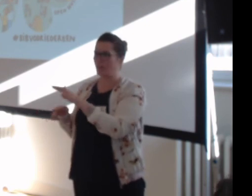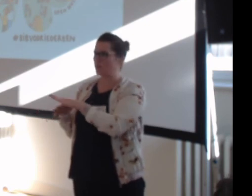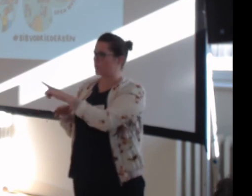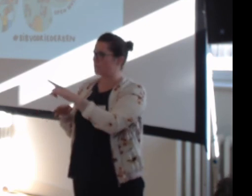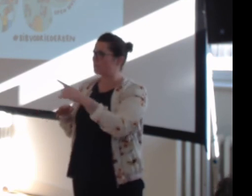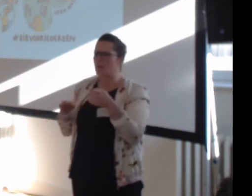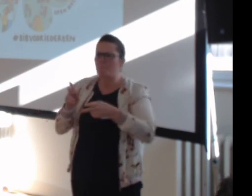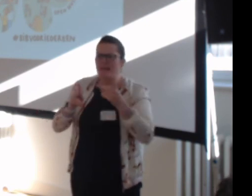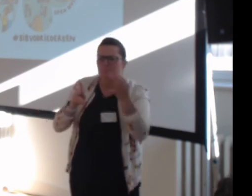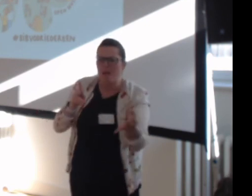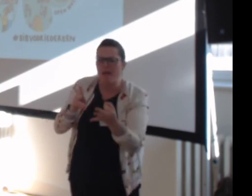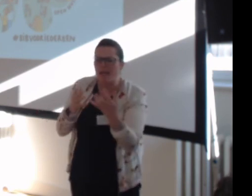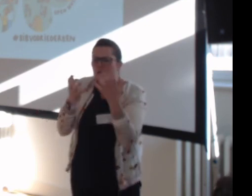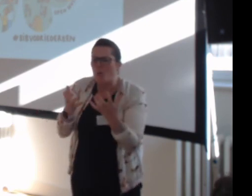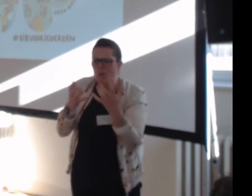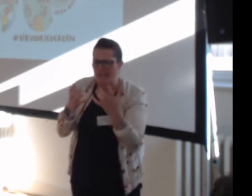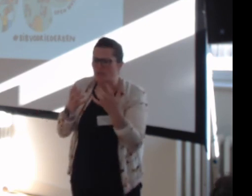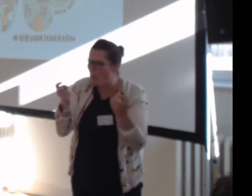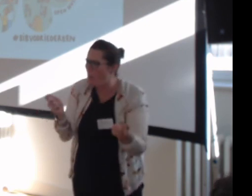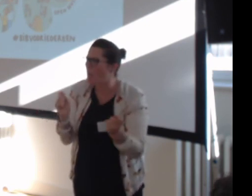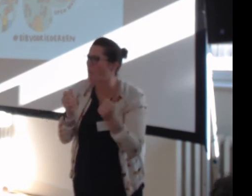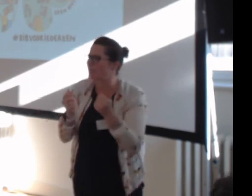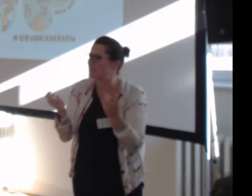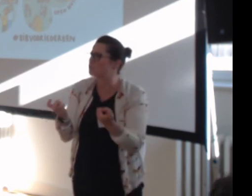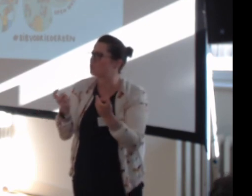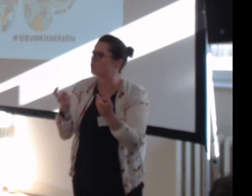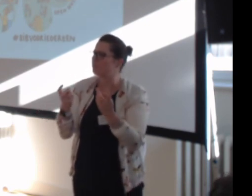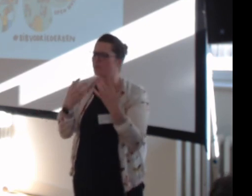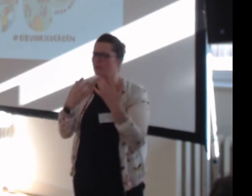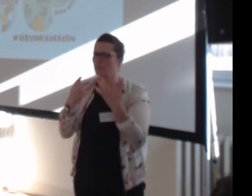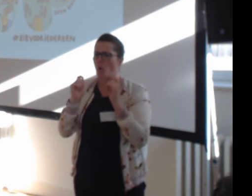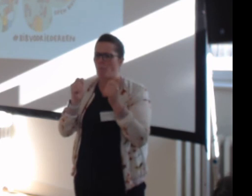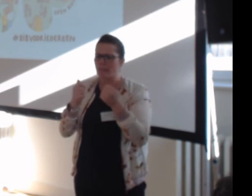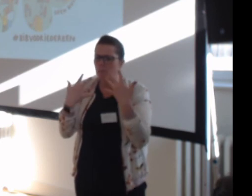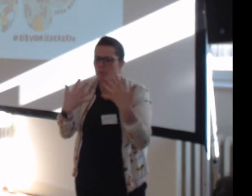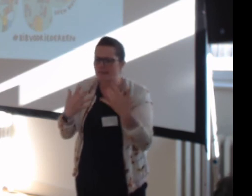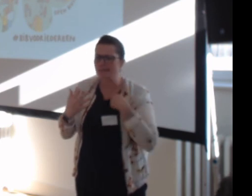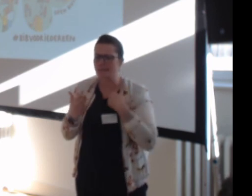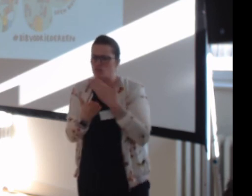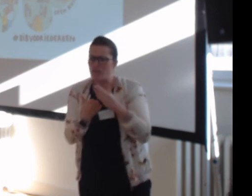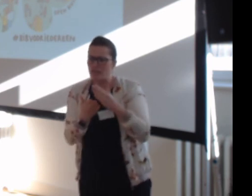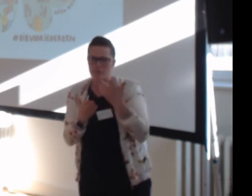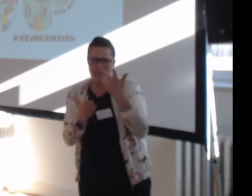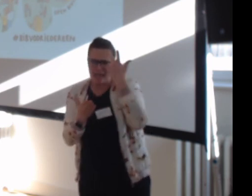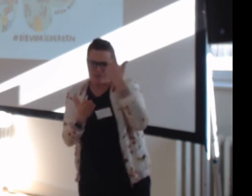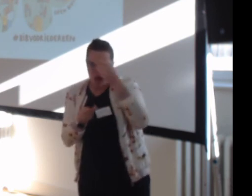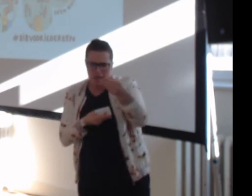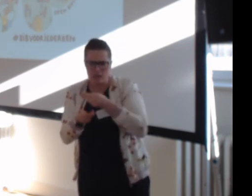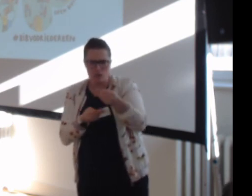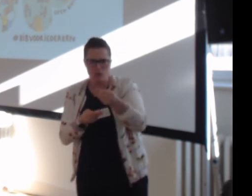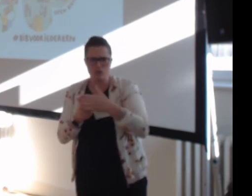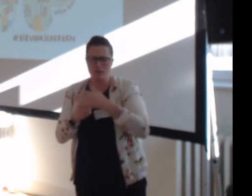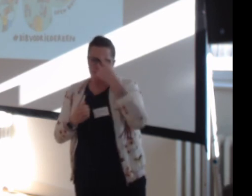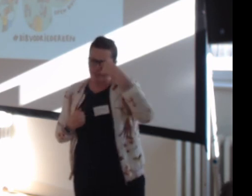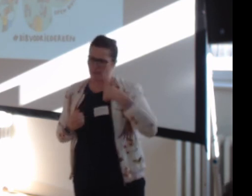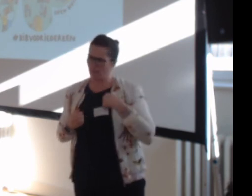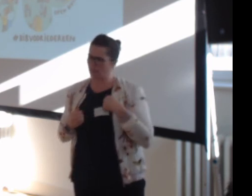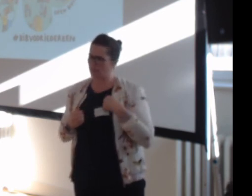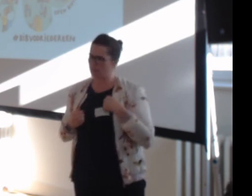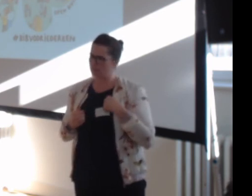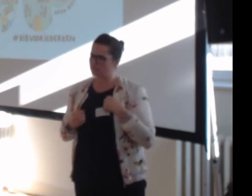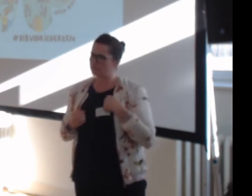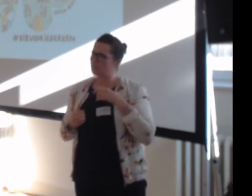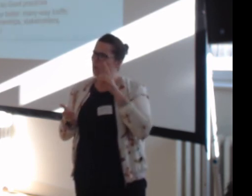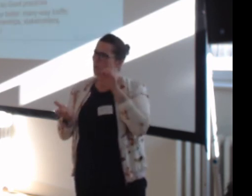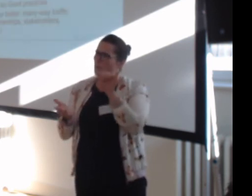the relevant, more concrete part. We look for good practices and shared experiences. So I start to think, what really matters